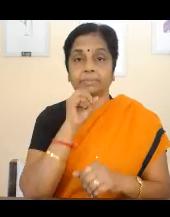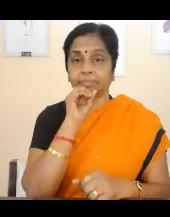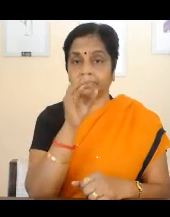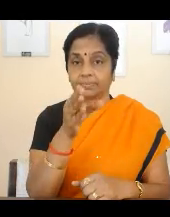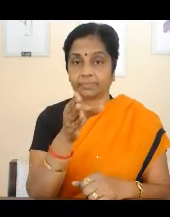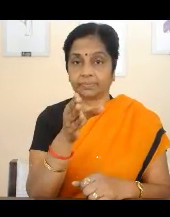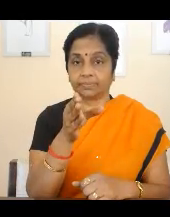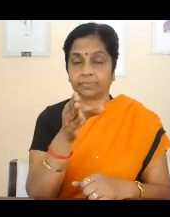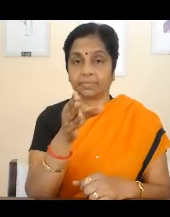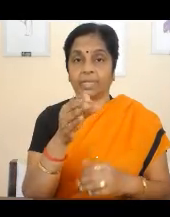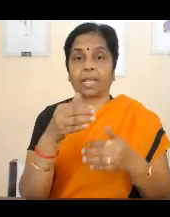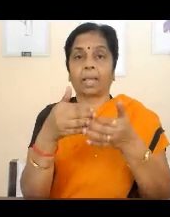the committee